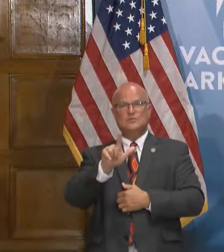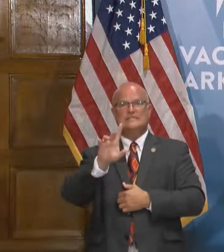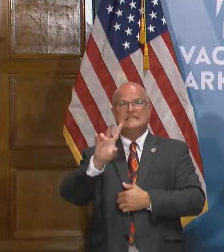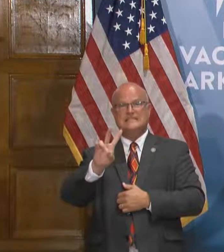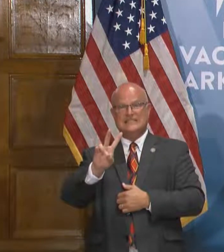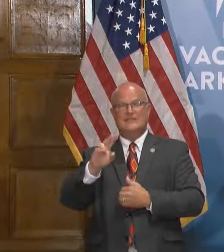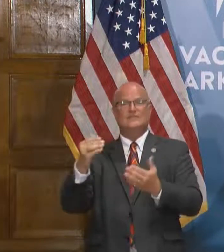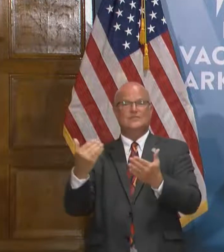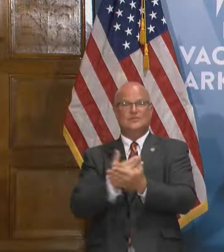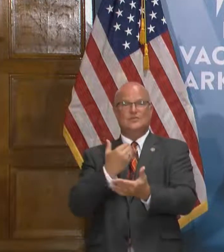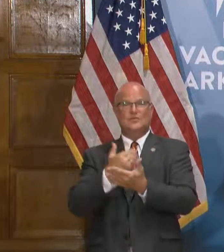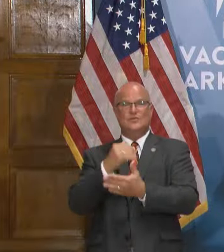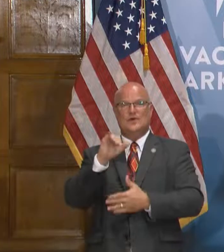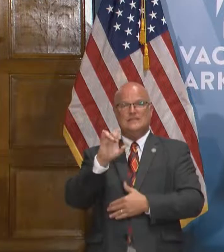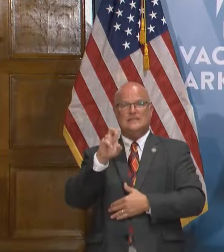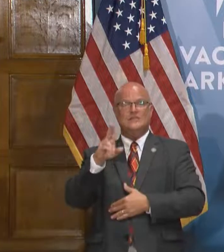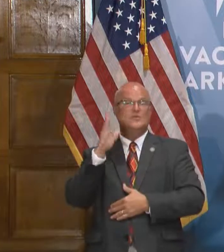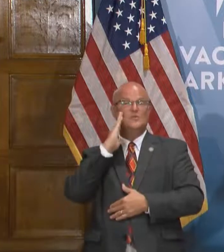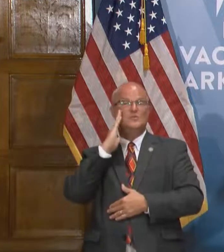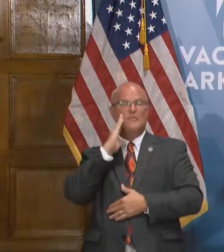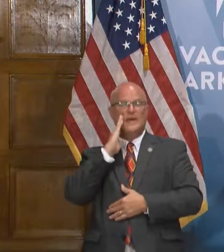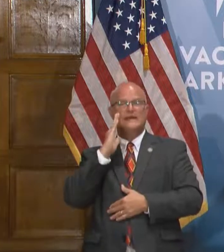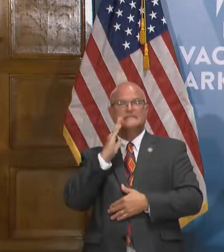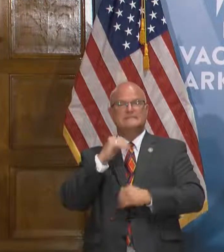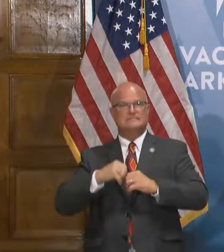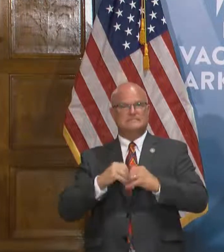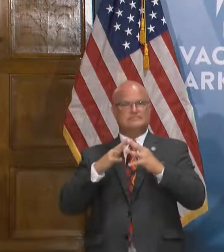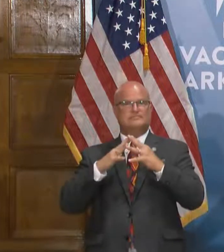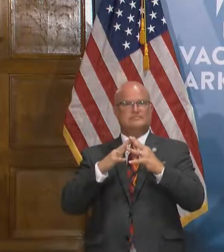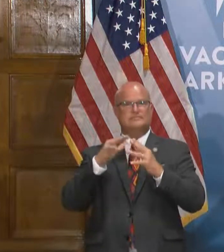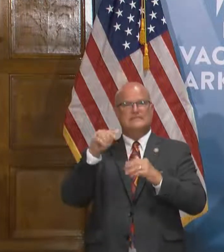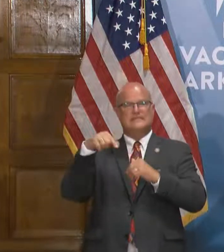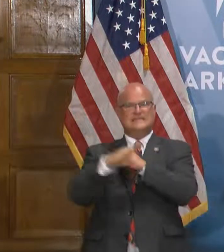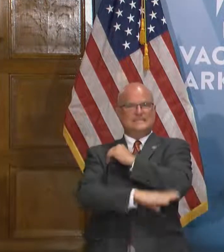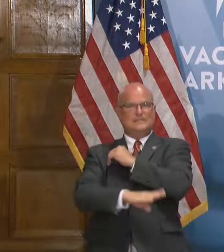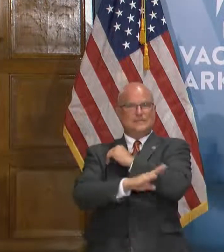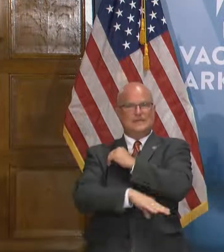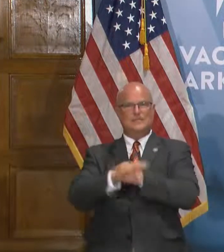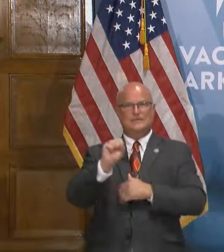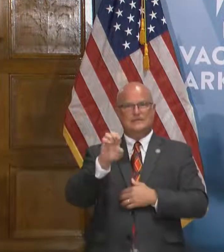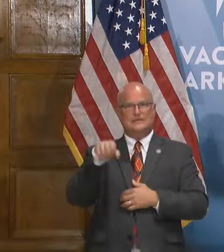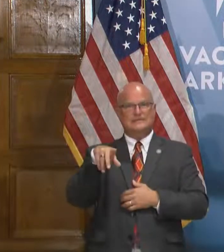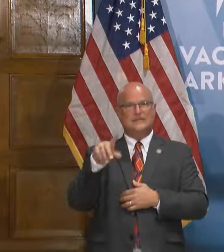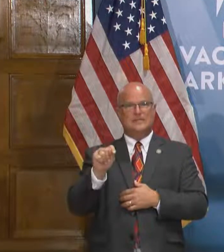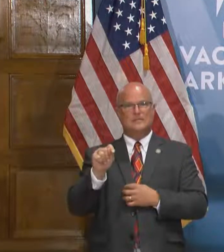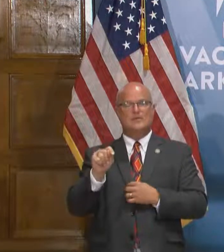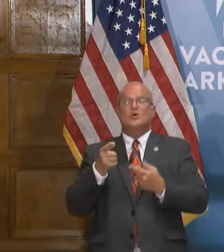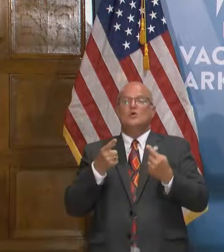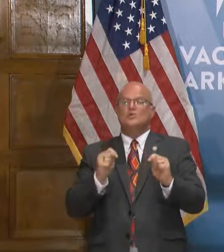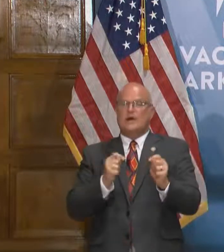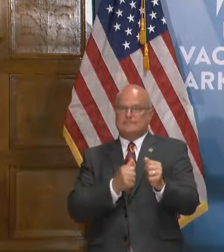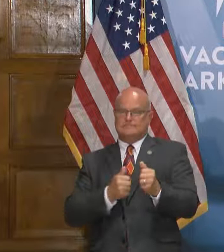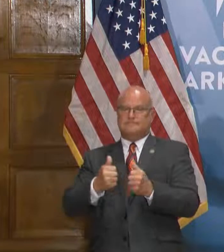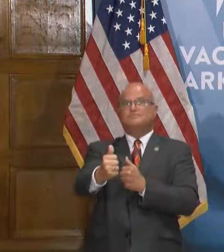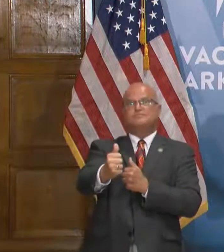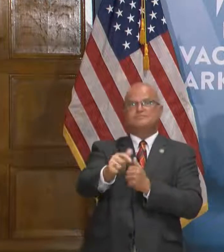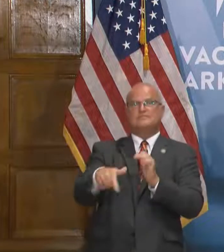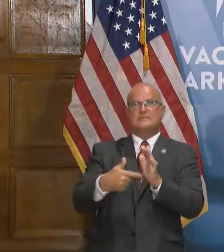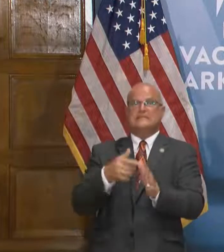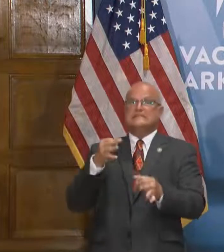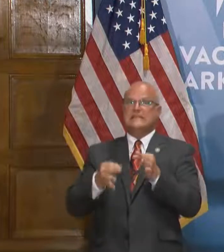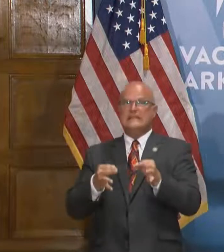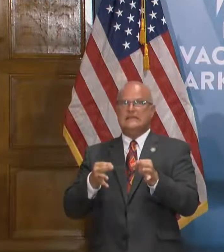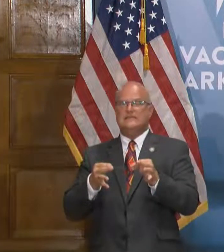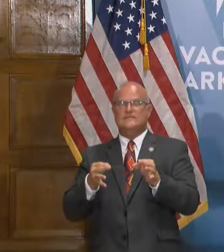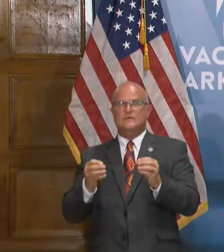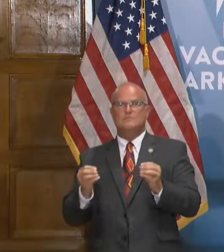new ICU beds coming online in September. So we are trying to get ahead of the curve. If there is